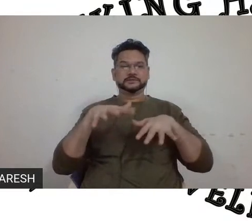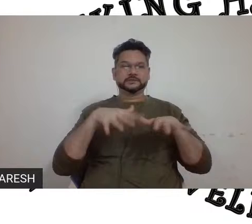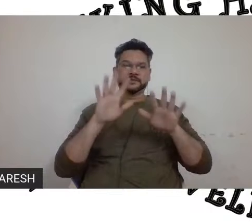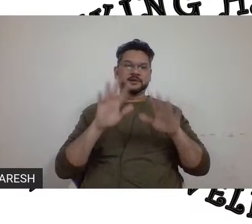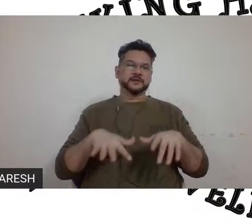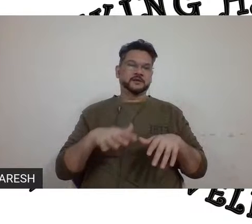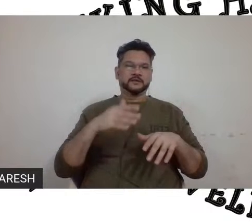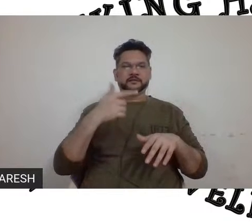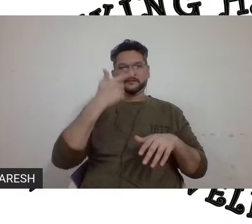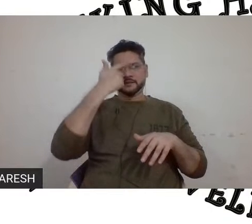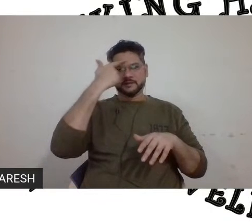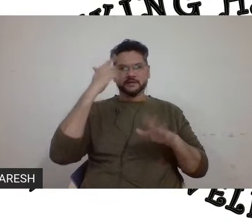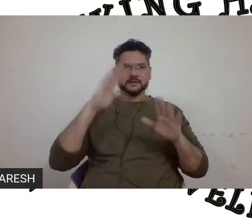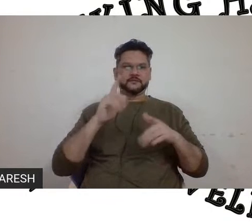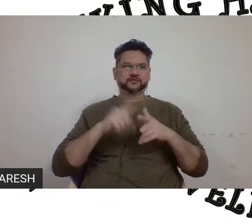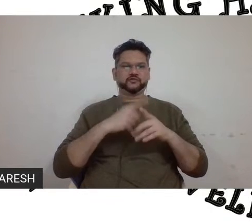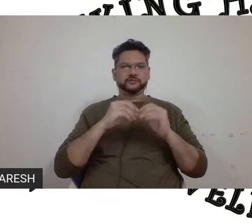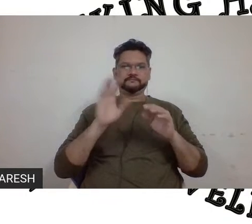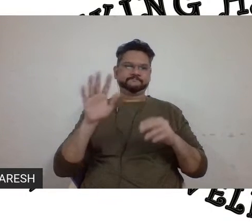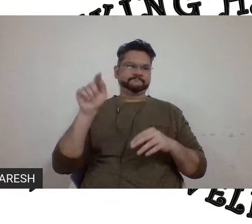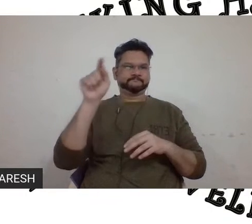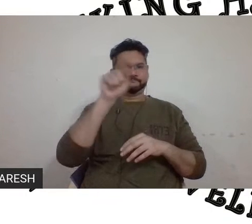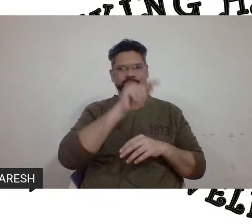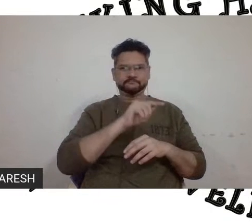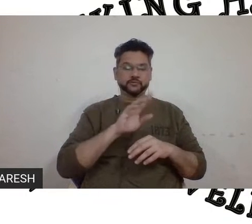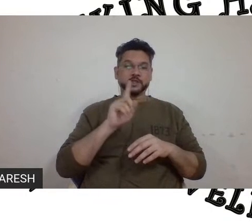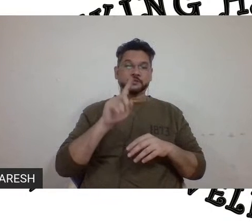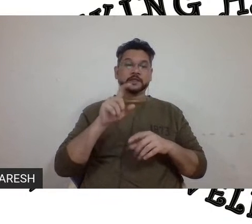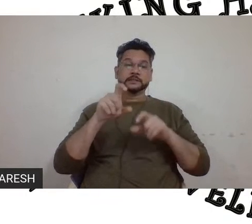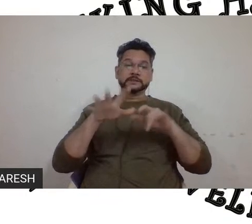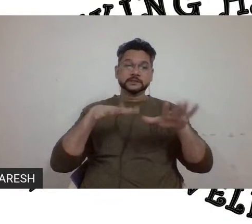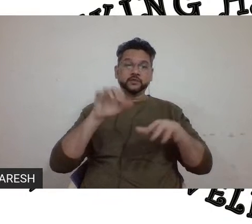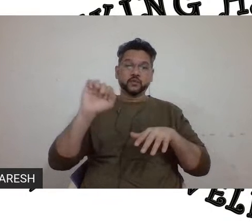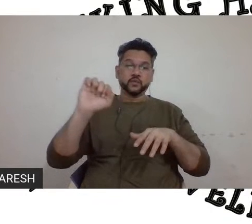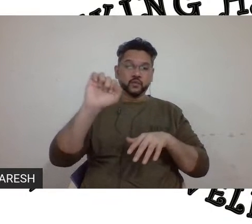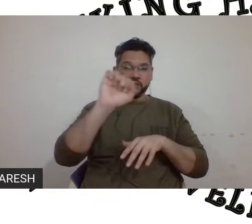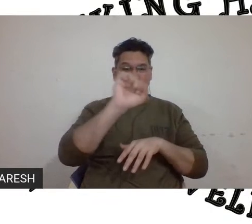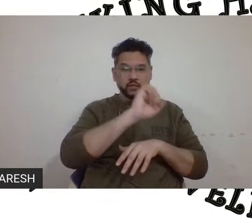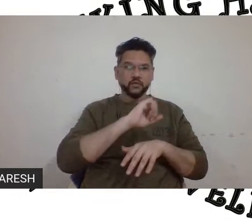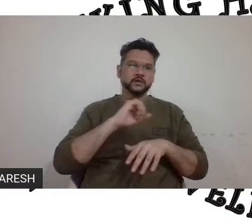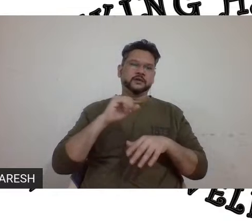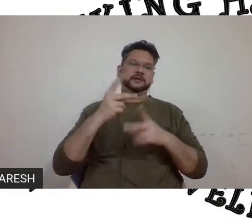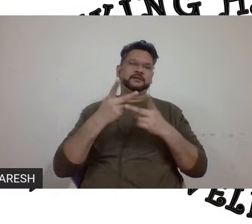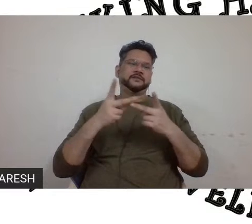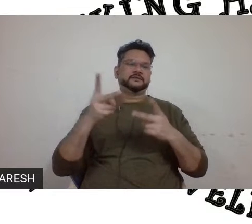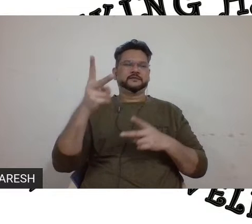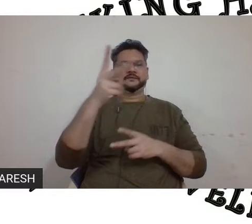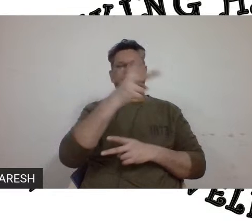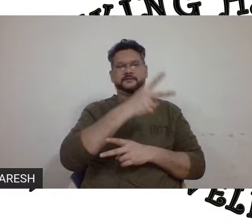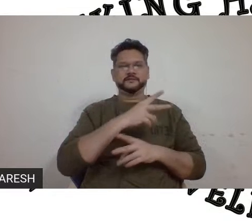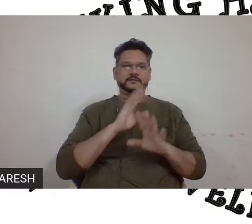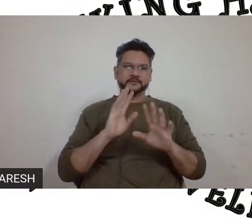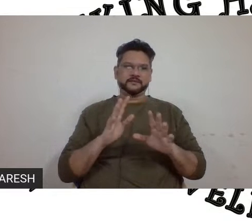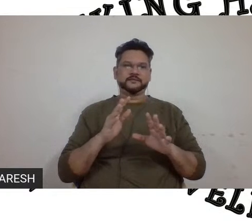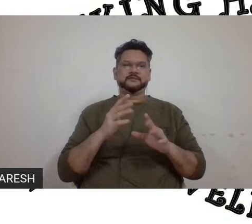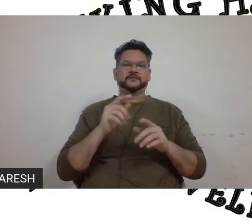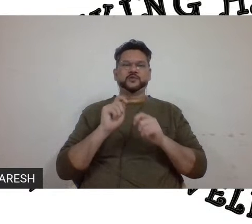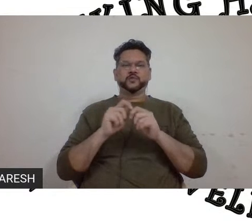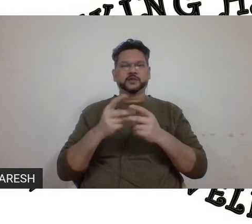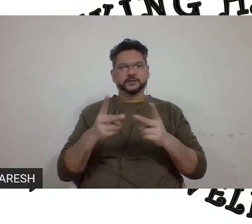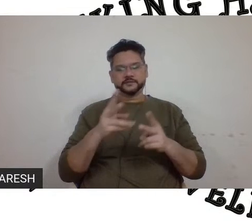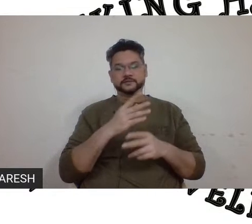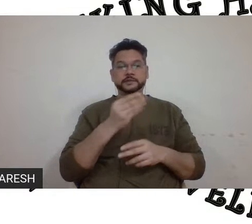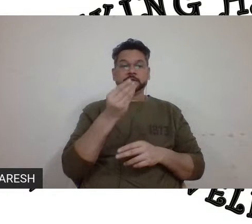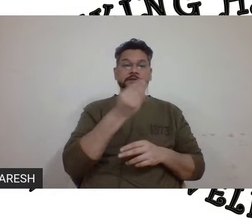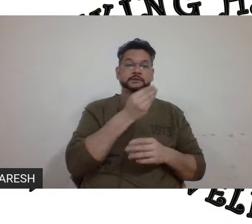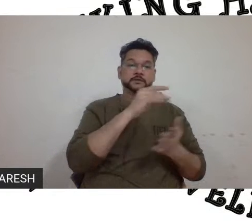those cities, each city has its own flavor in terms of opportunities. You may see some location having high opportunity